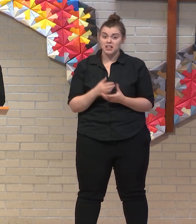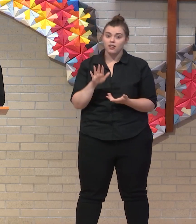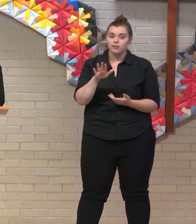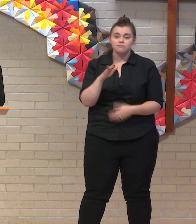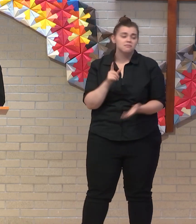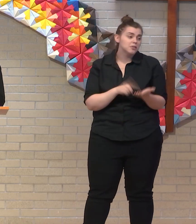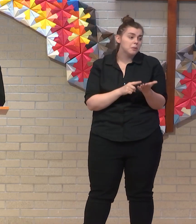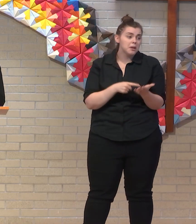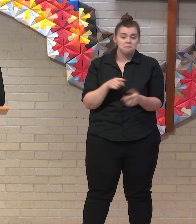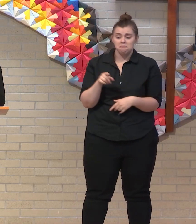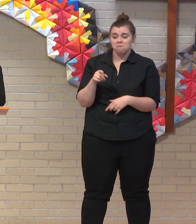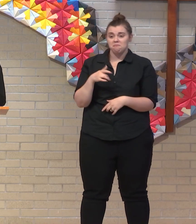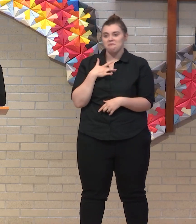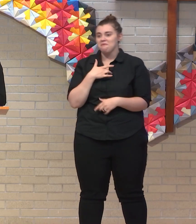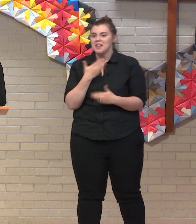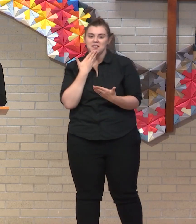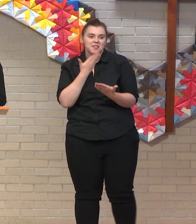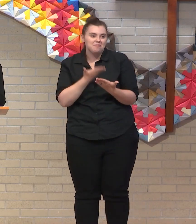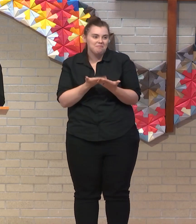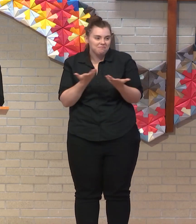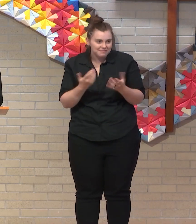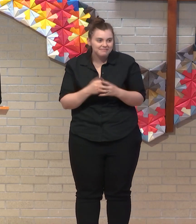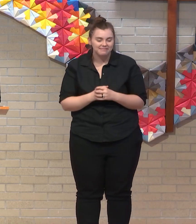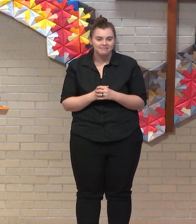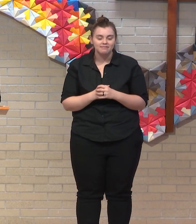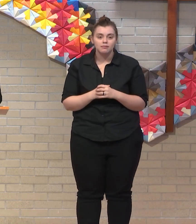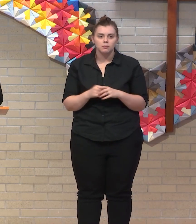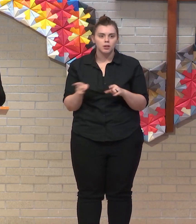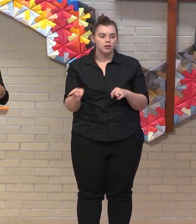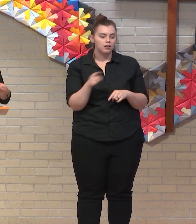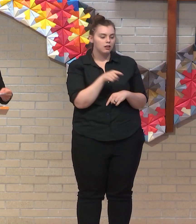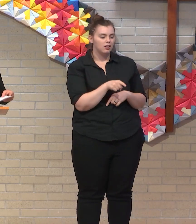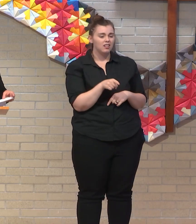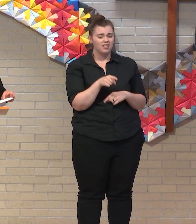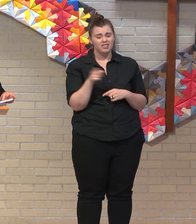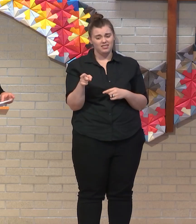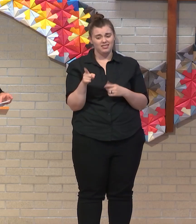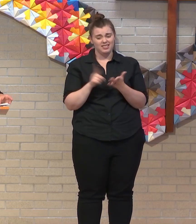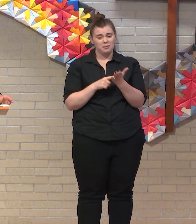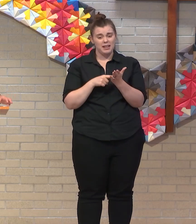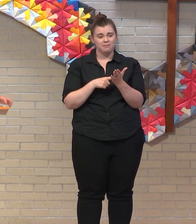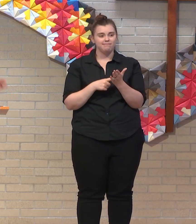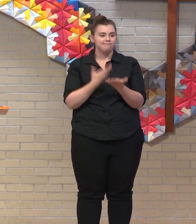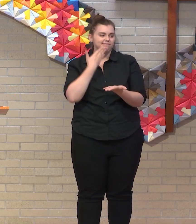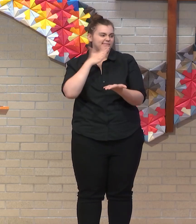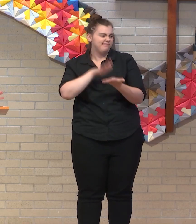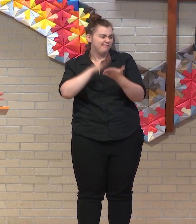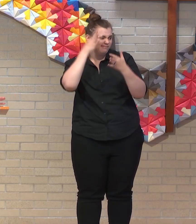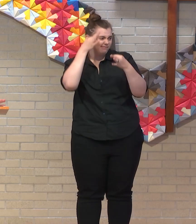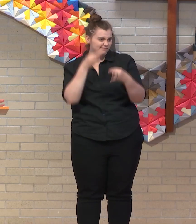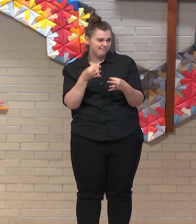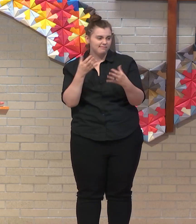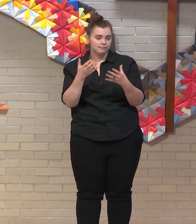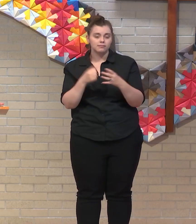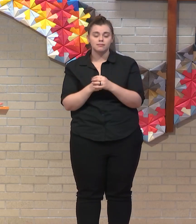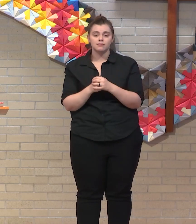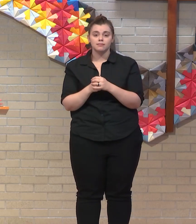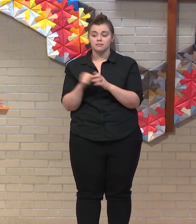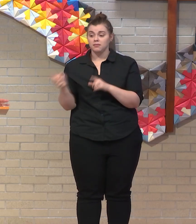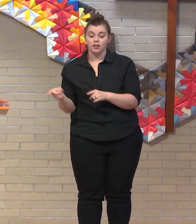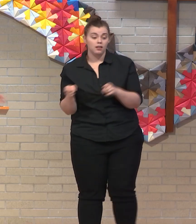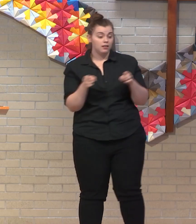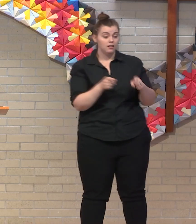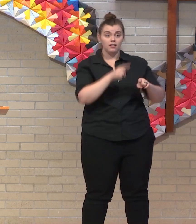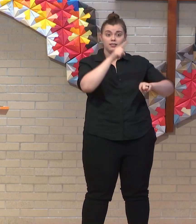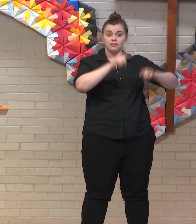really good in the moment. But groupthink leads to poor decisions. In contrast,